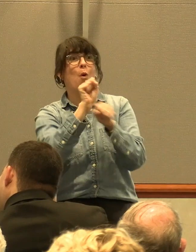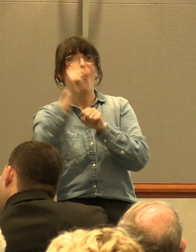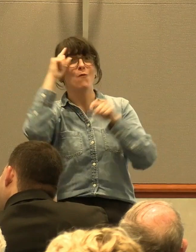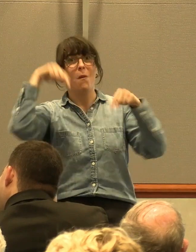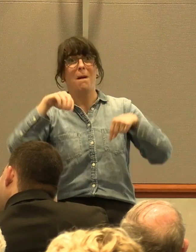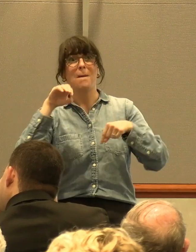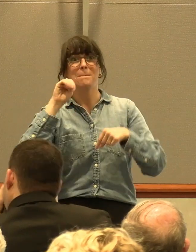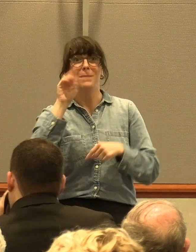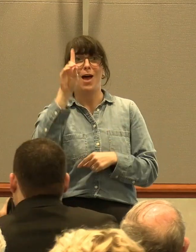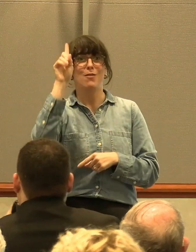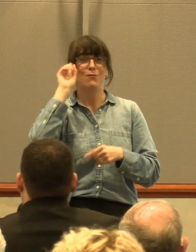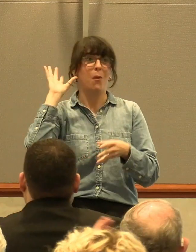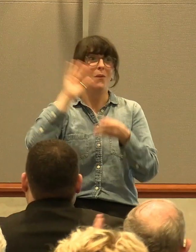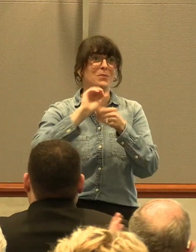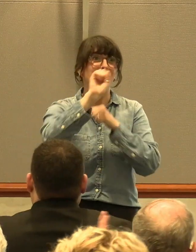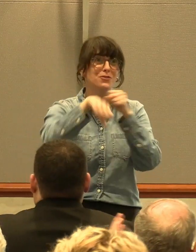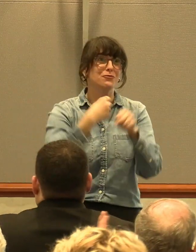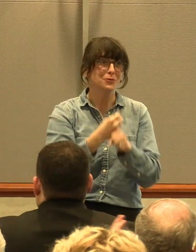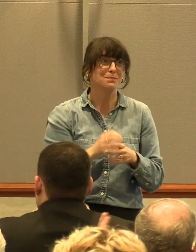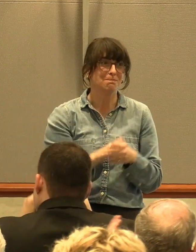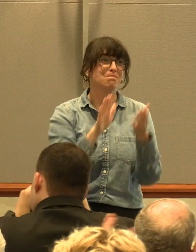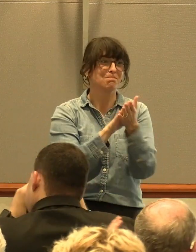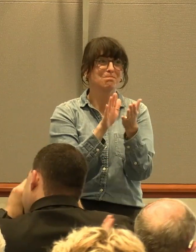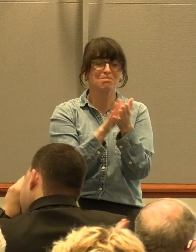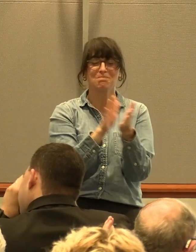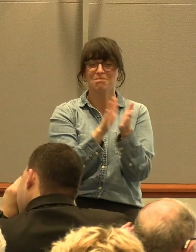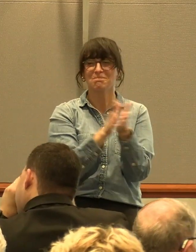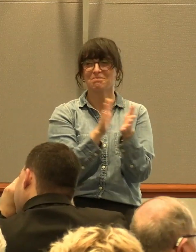all these years.